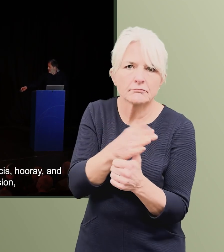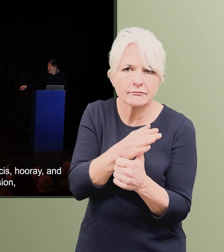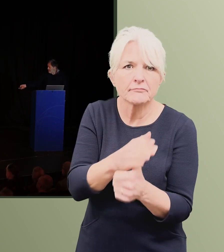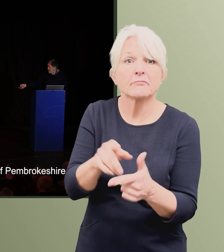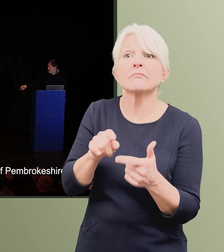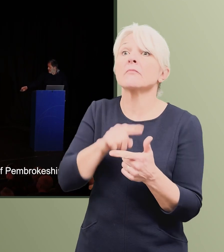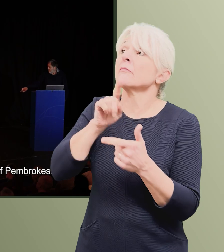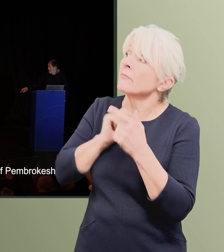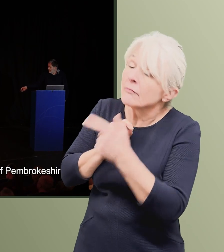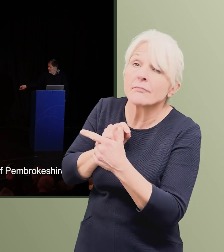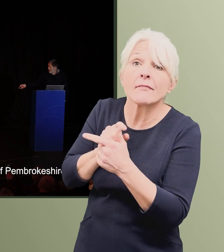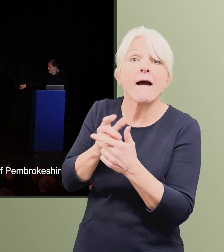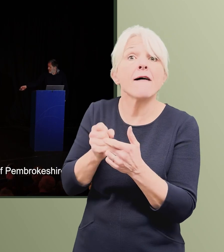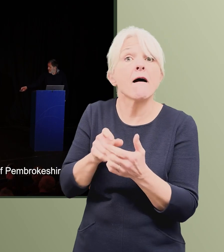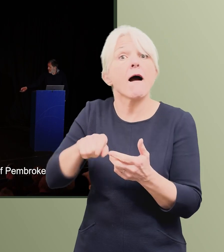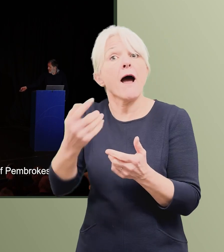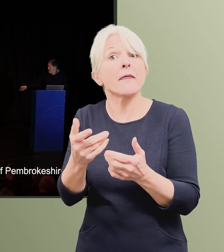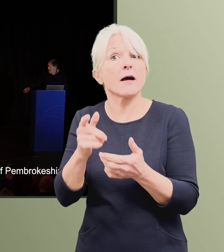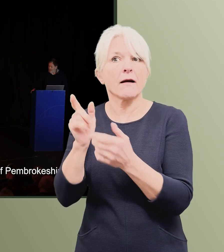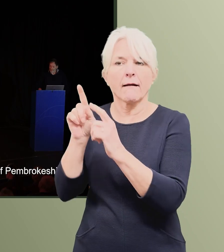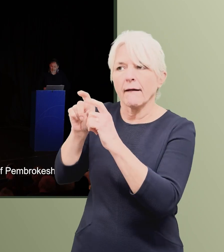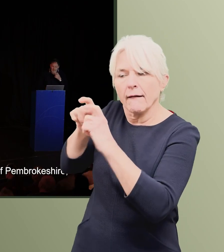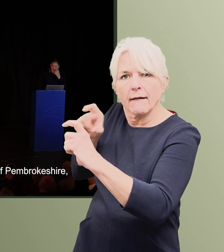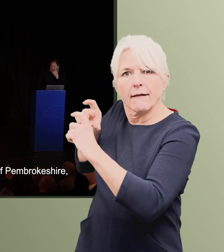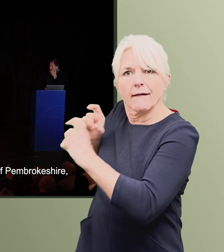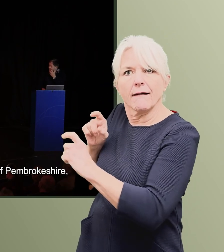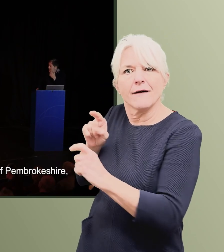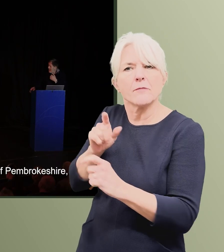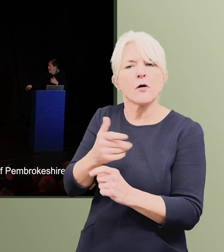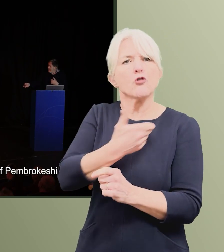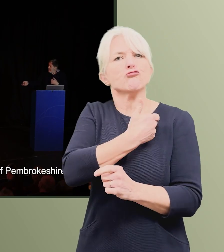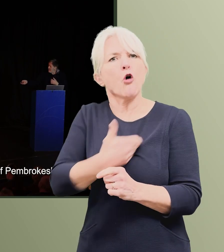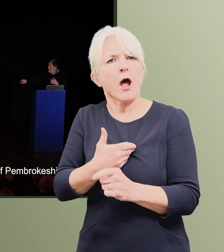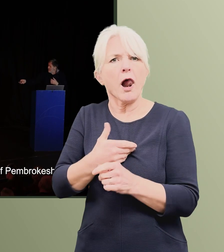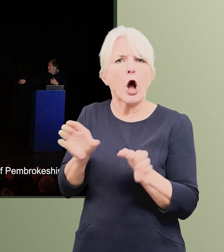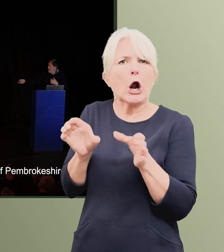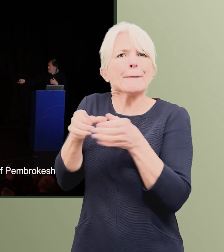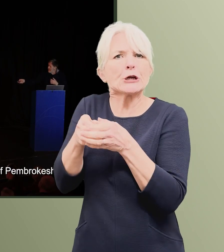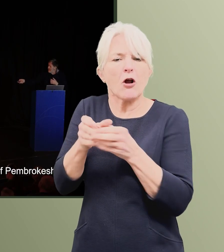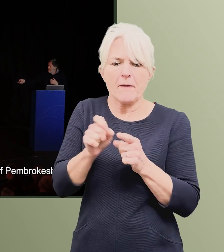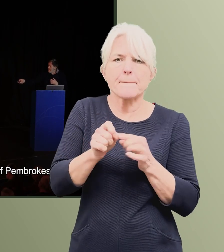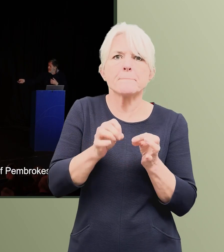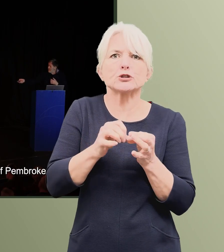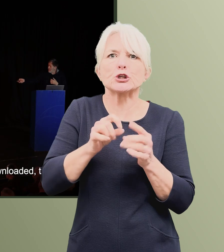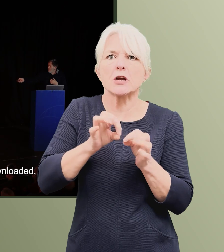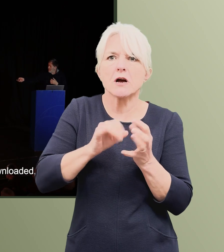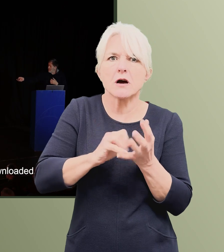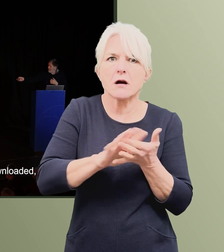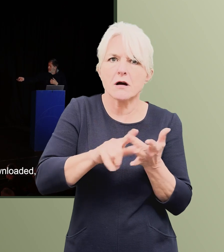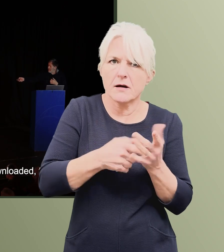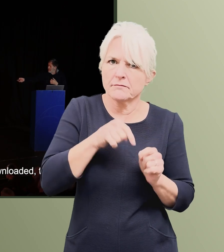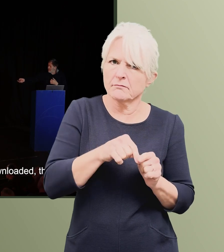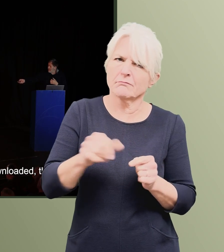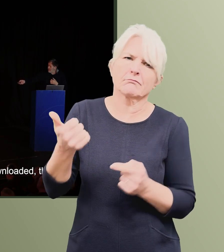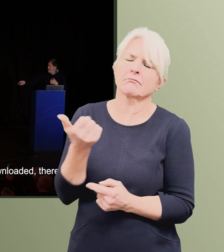of the Royal Commission. This photograph here is in the Royal Commission of Pembrokeshire. And this is from the good old Royal Commission